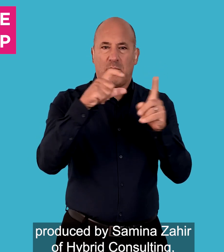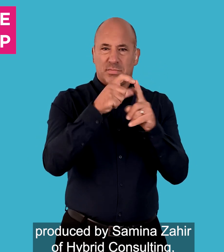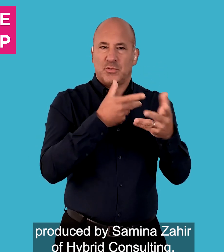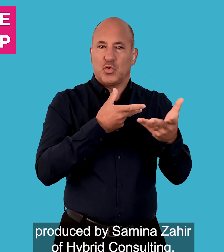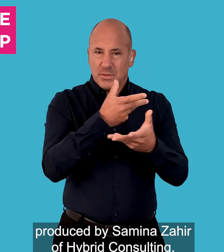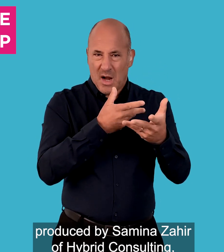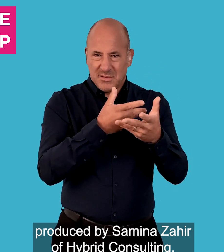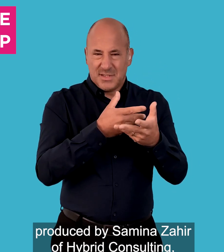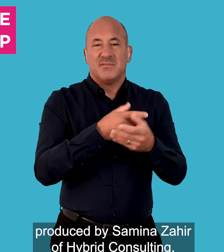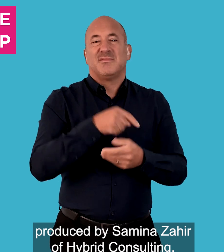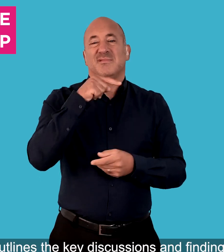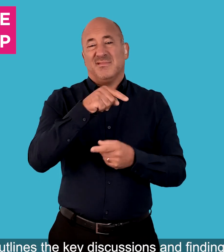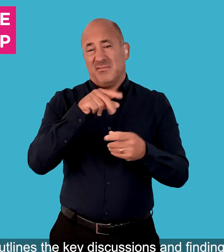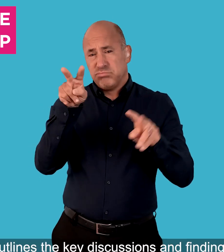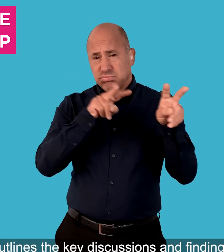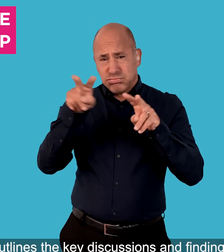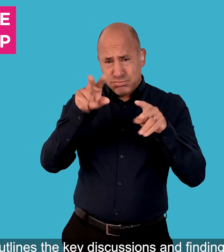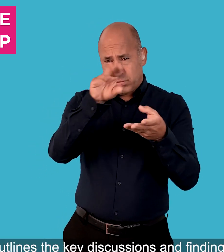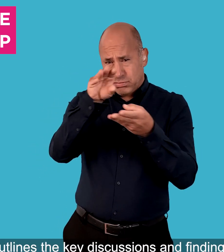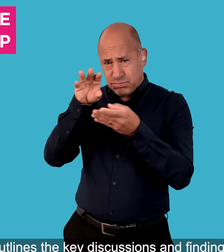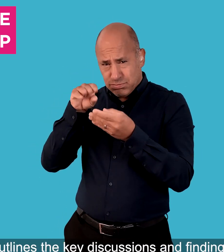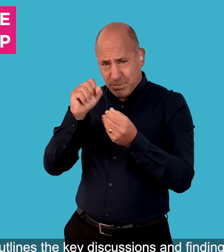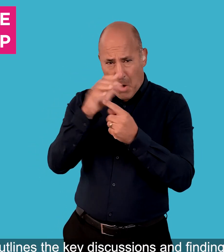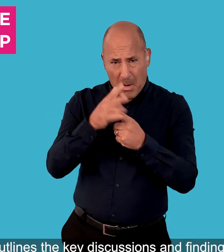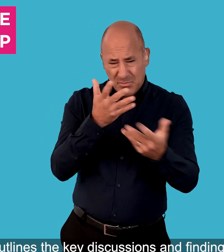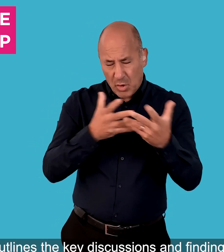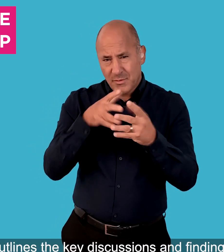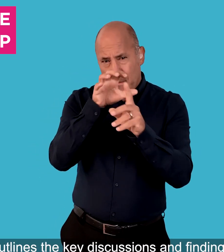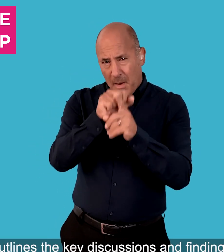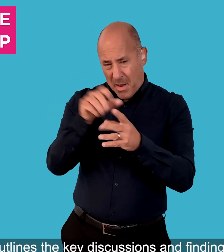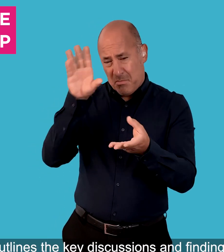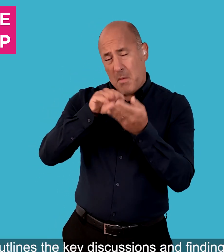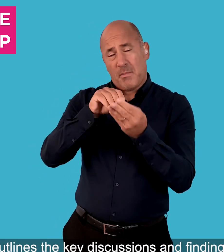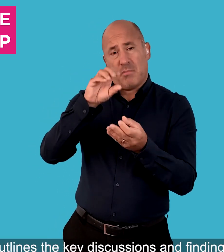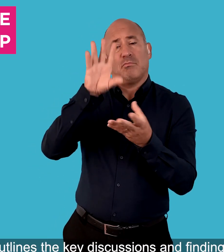outlines the key discussions and findings.